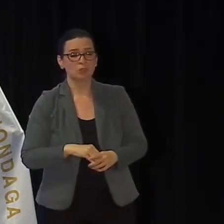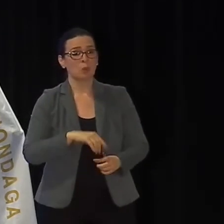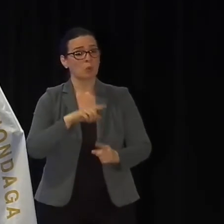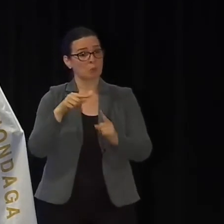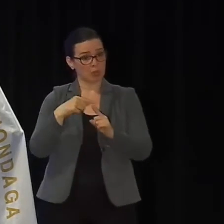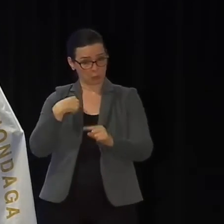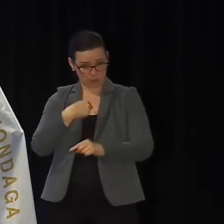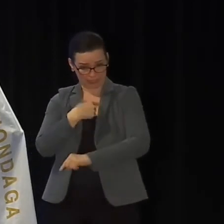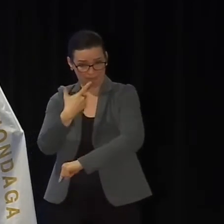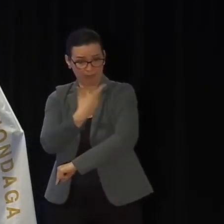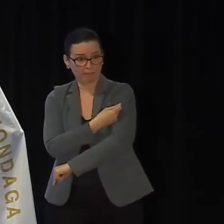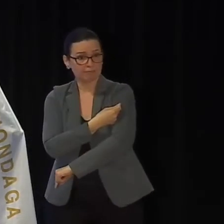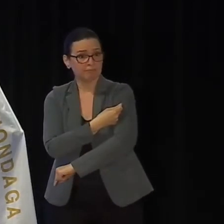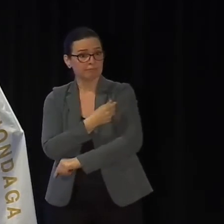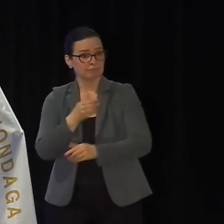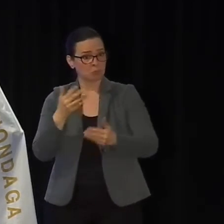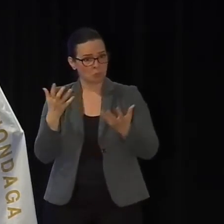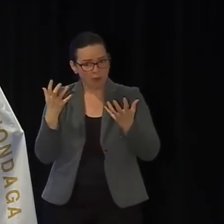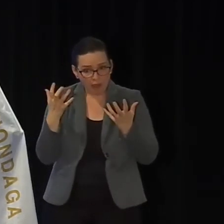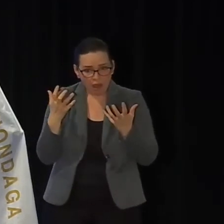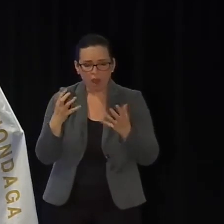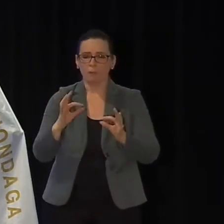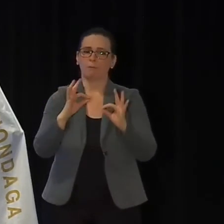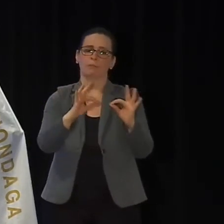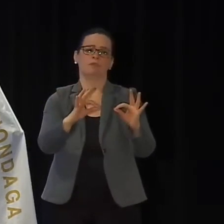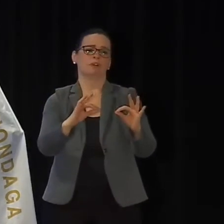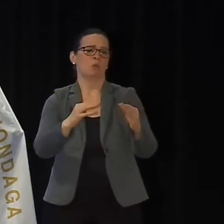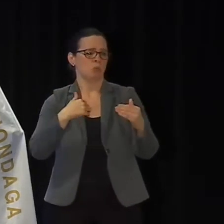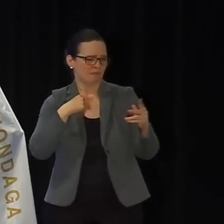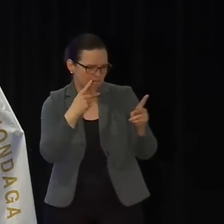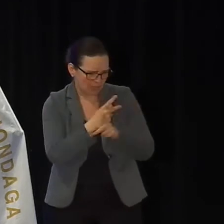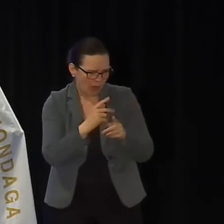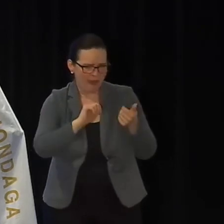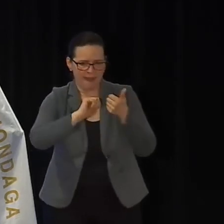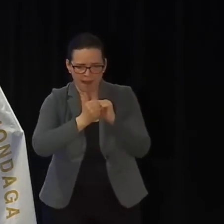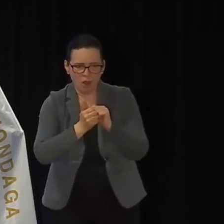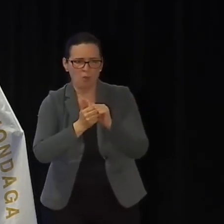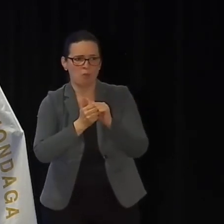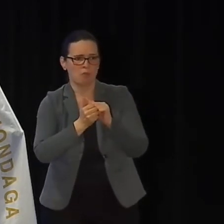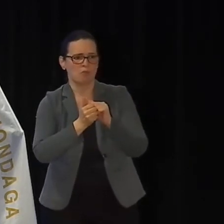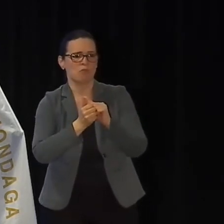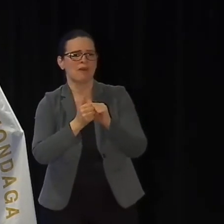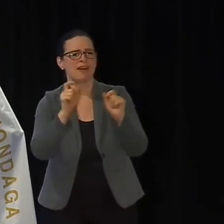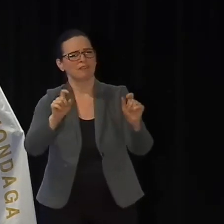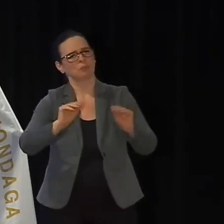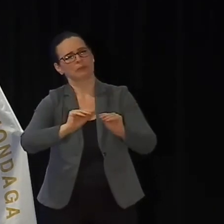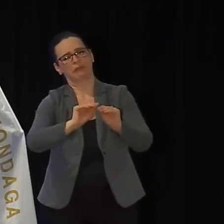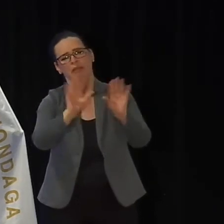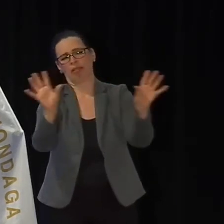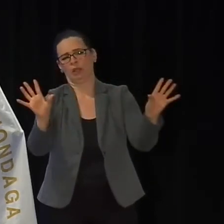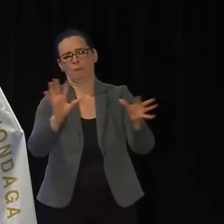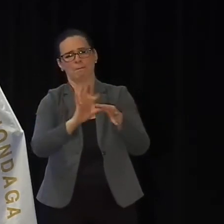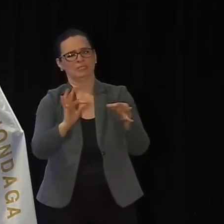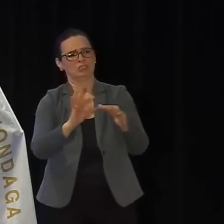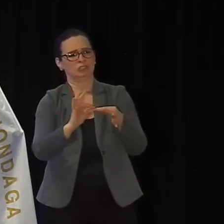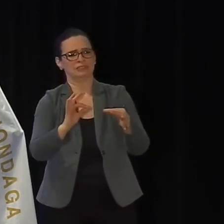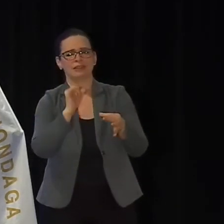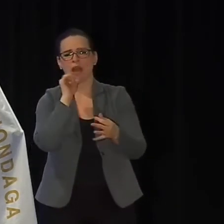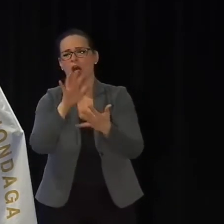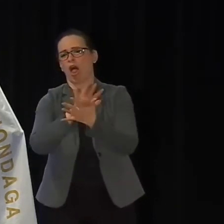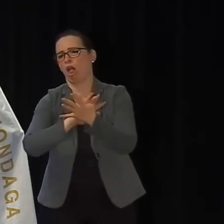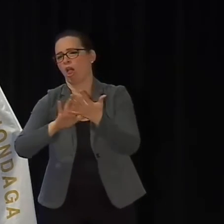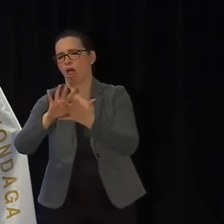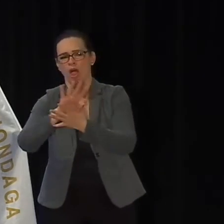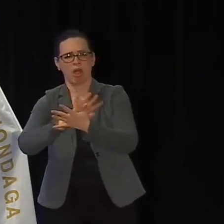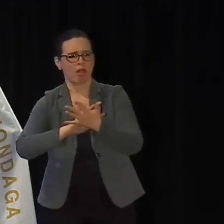pandemic, and the things we value as a community we'll be able to do again. I think we just got to message that a little bit clearer, because then those people on the fence will